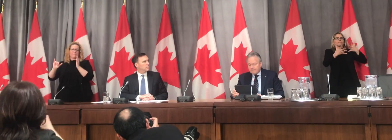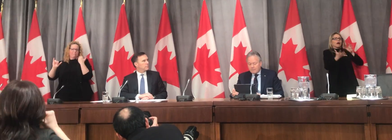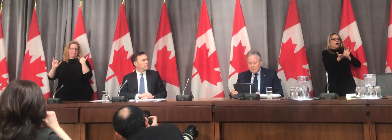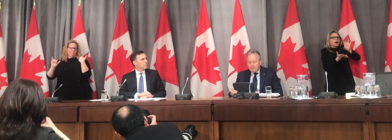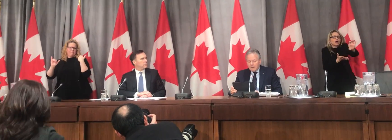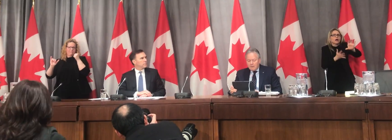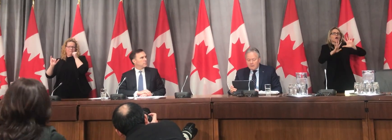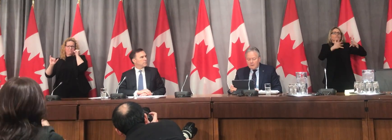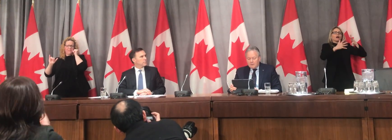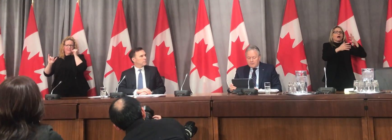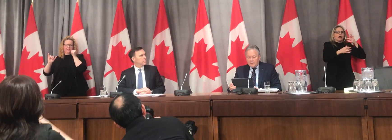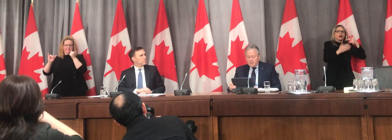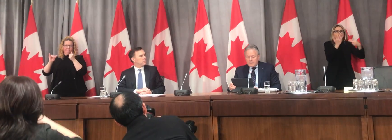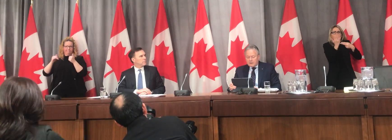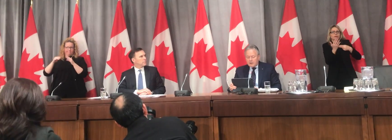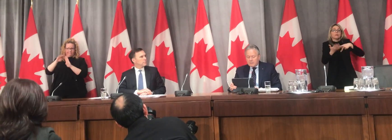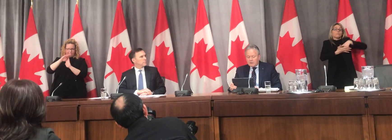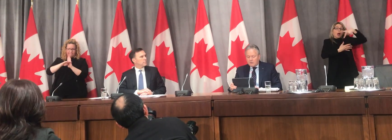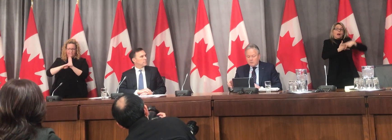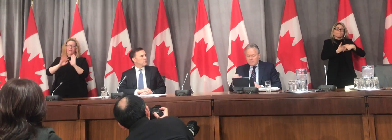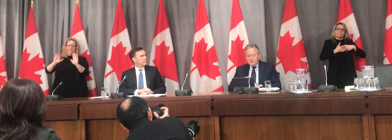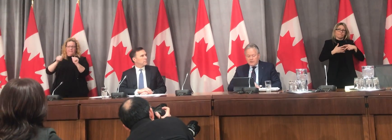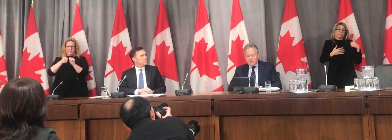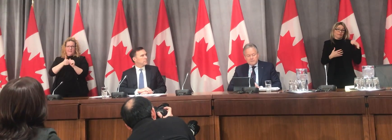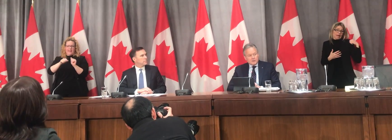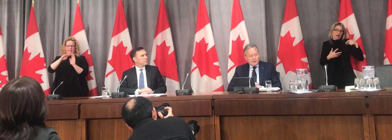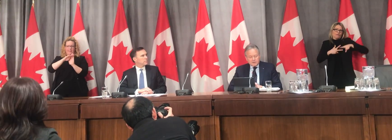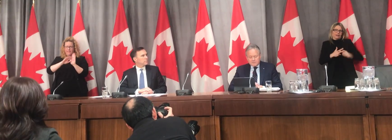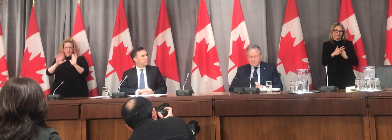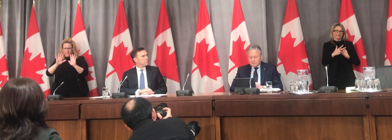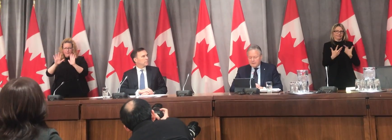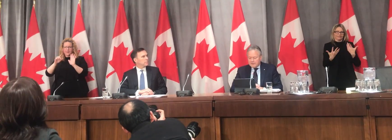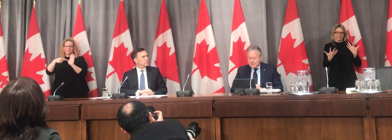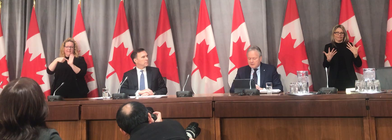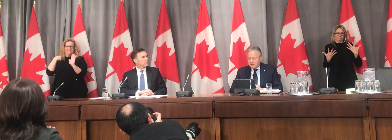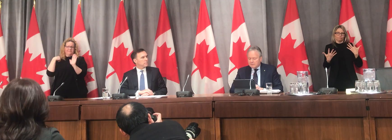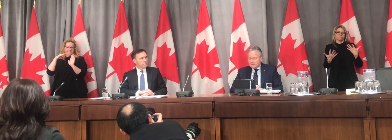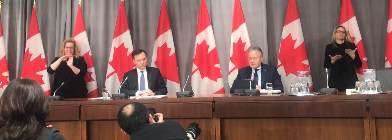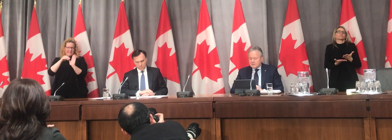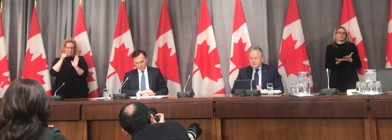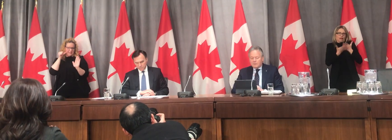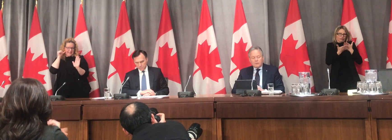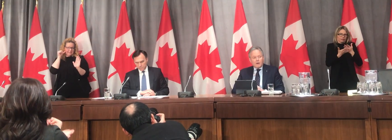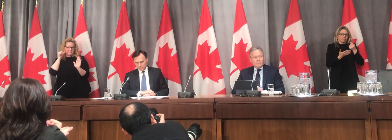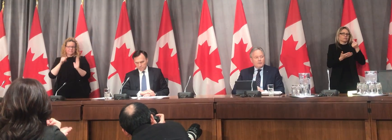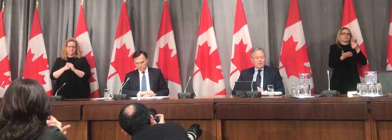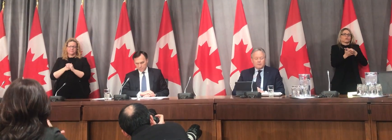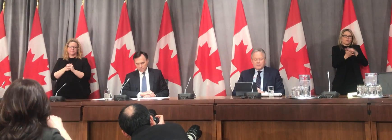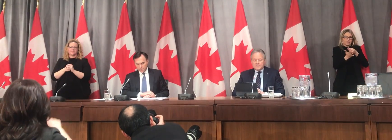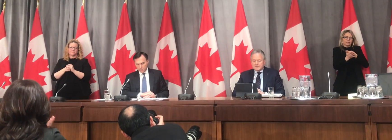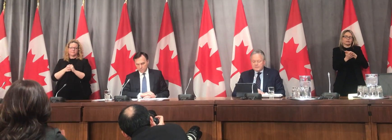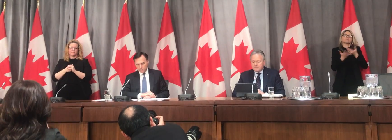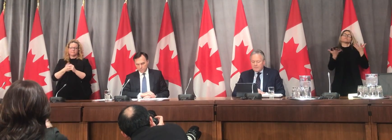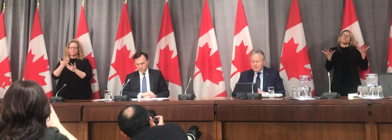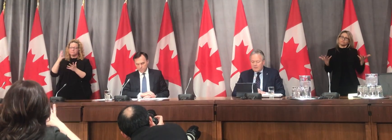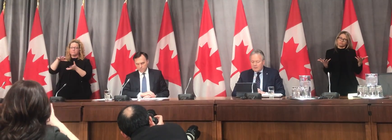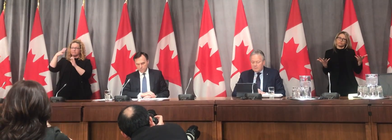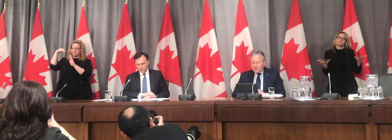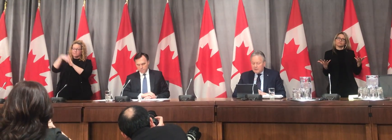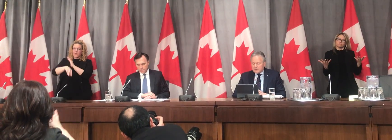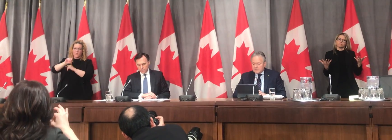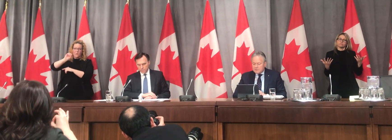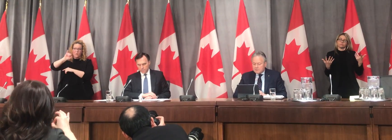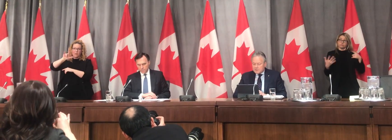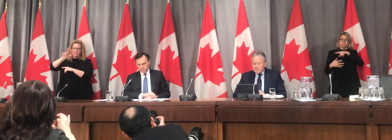yesterday. To help the economy cope with the negative shocks of COVID-19 and the recent sharp drop in oil prices,